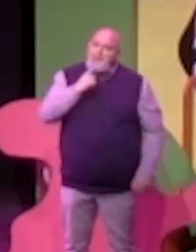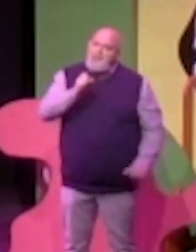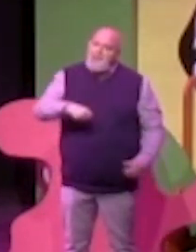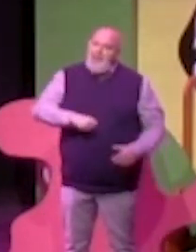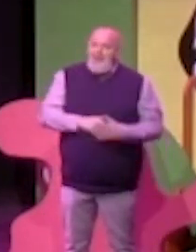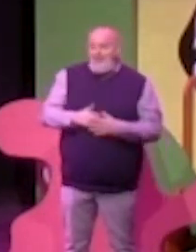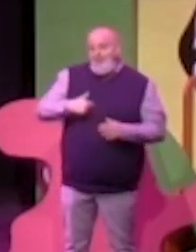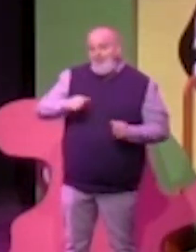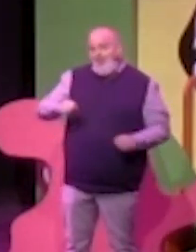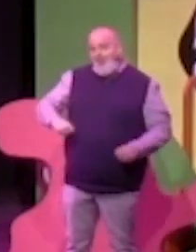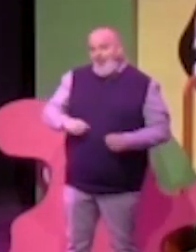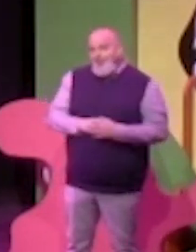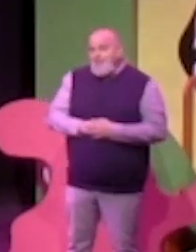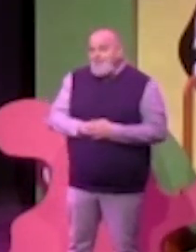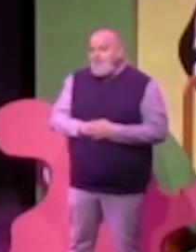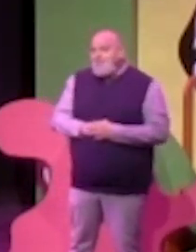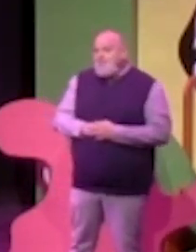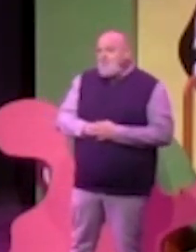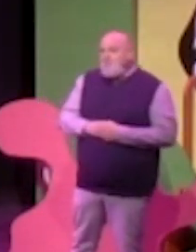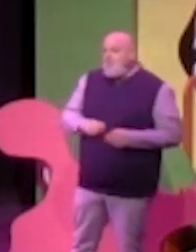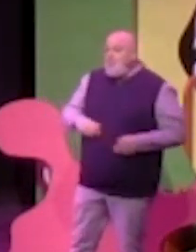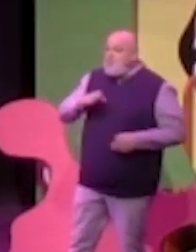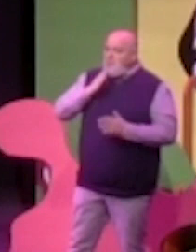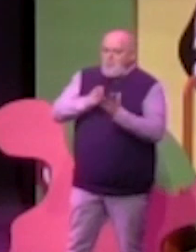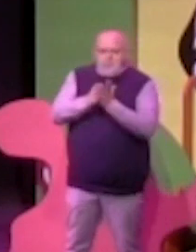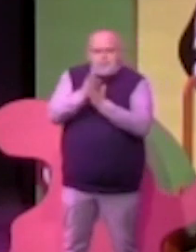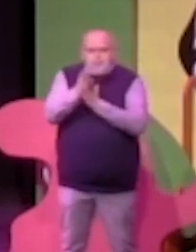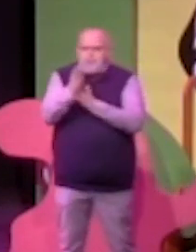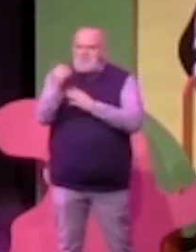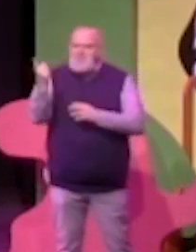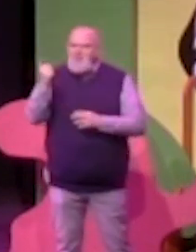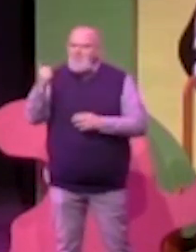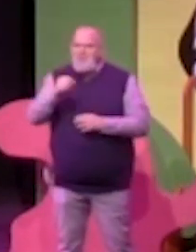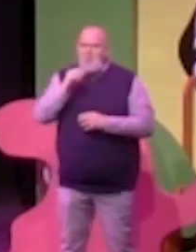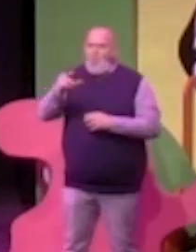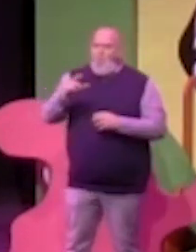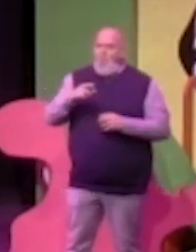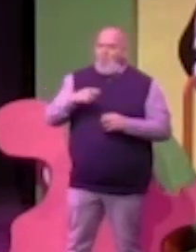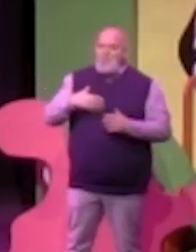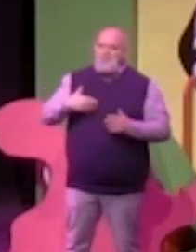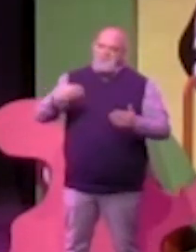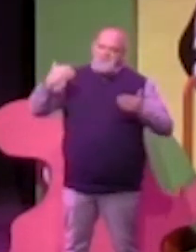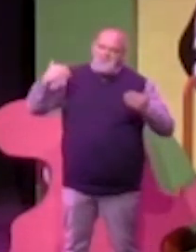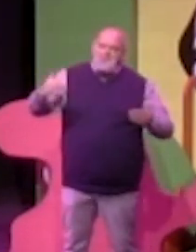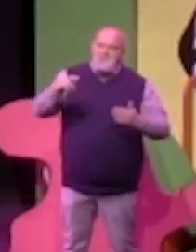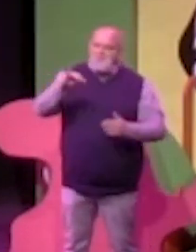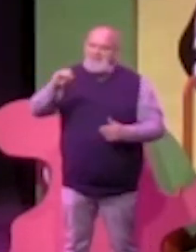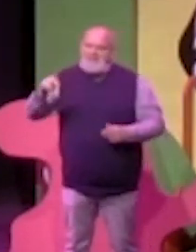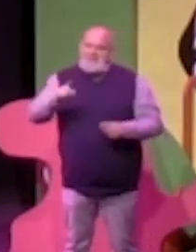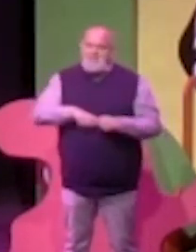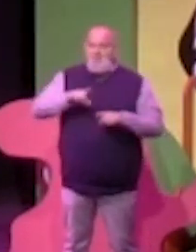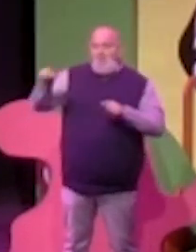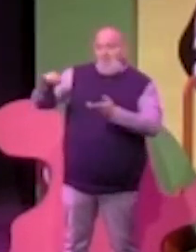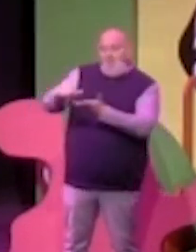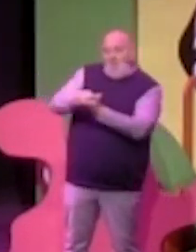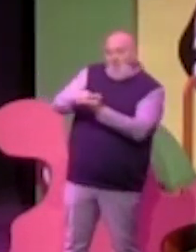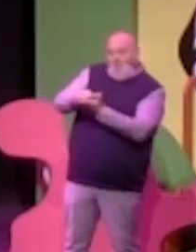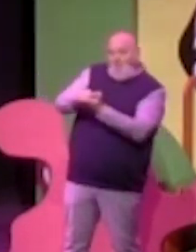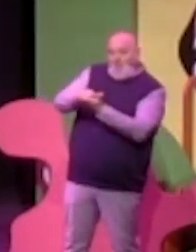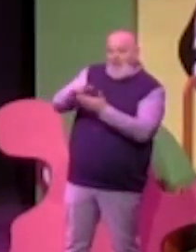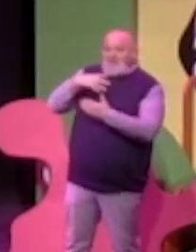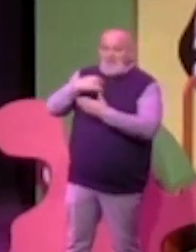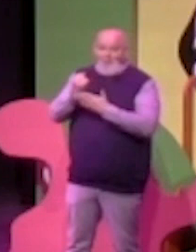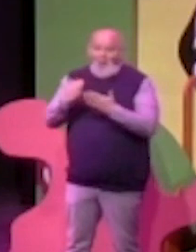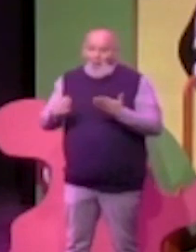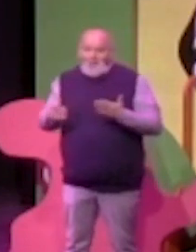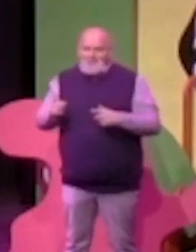You can. So whenever we're going through something, or you're taking a risk, or you're gonna go to New York City as an artist, and you don't know what you're